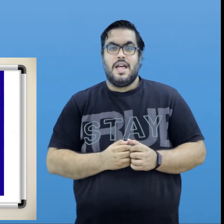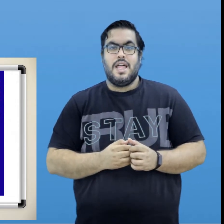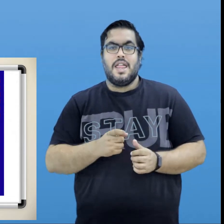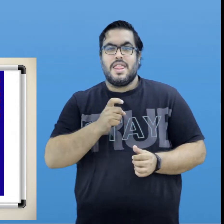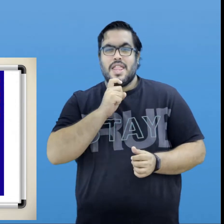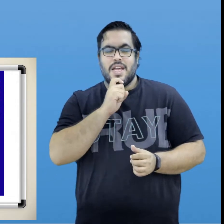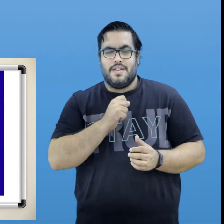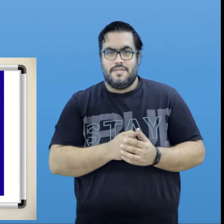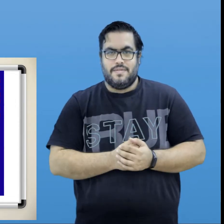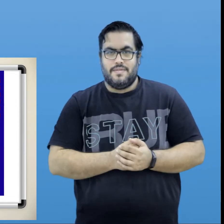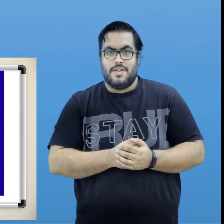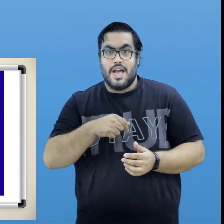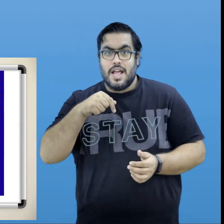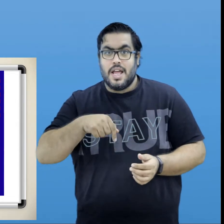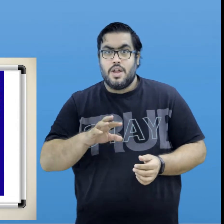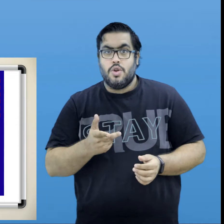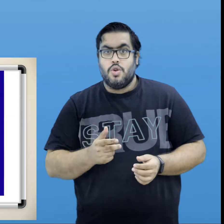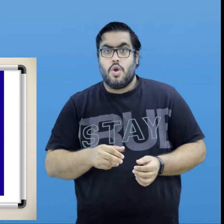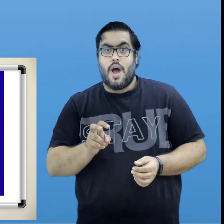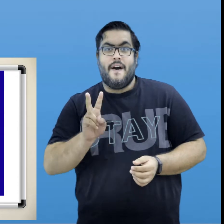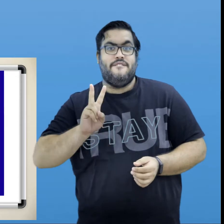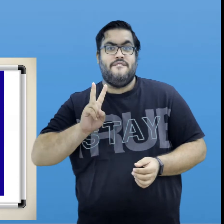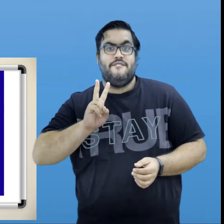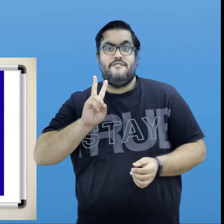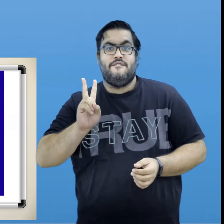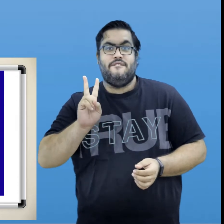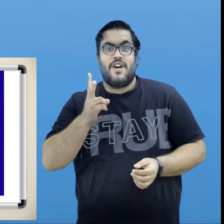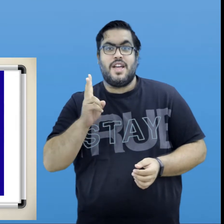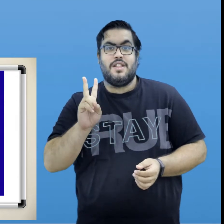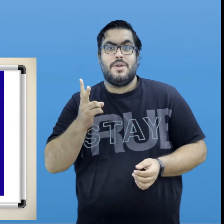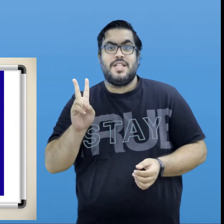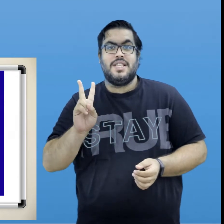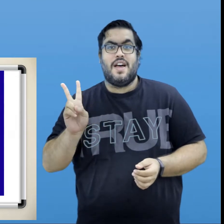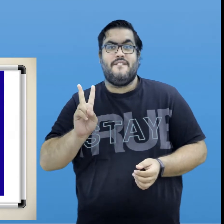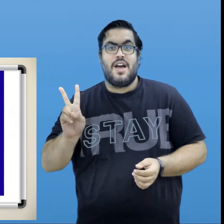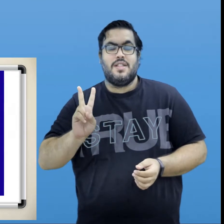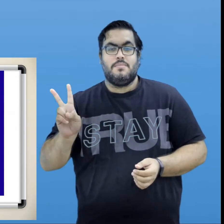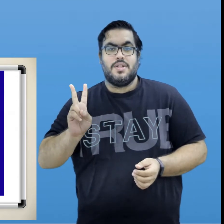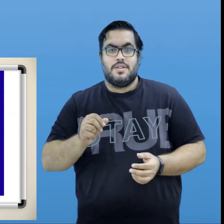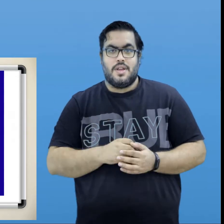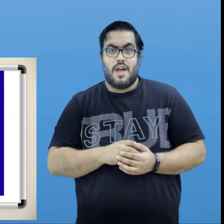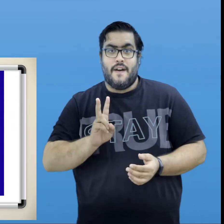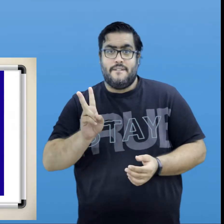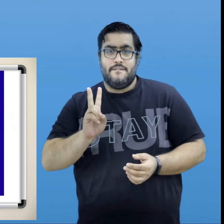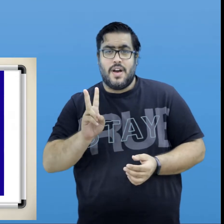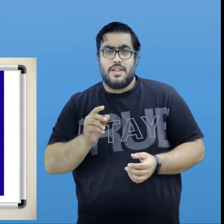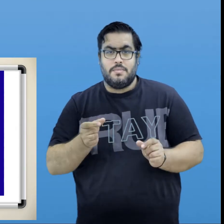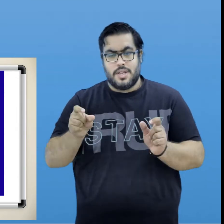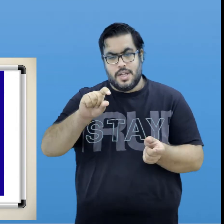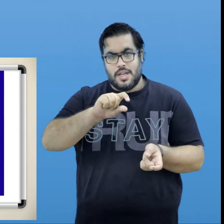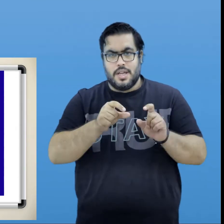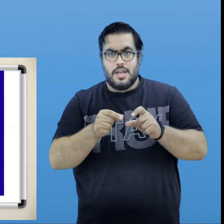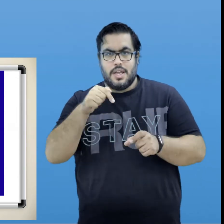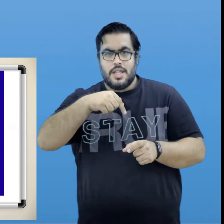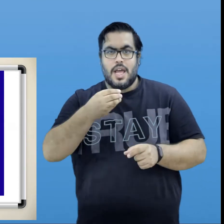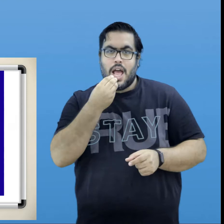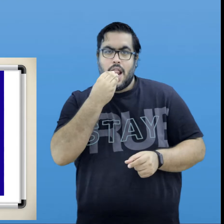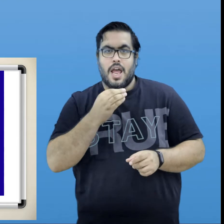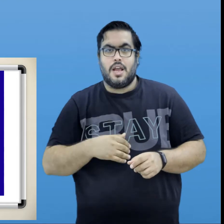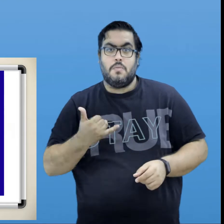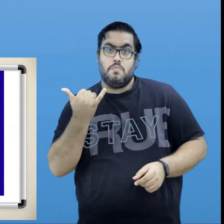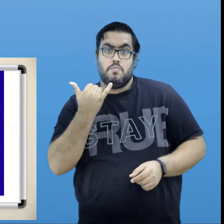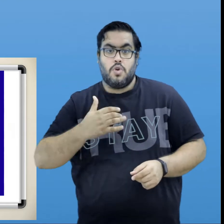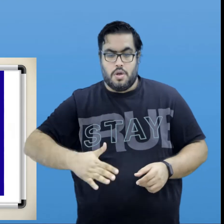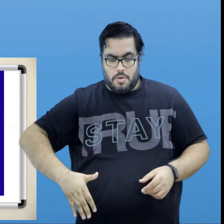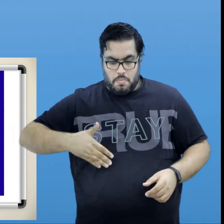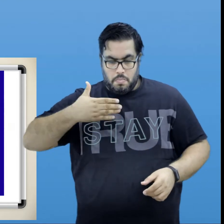vocabulary item here, vitamins. Vitamin is a noun, and it means a chemical substance in food that is necessary for